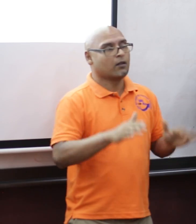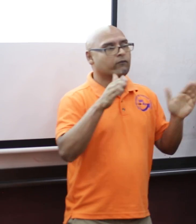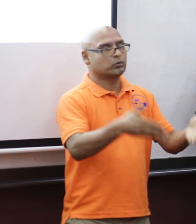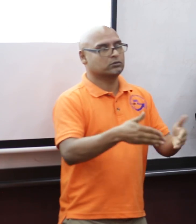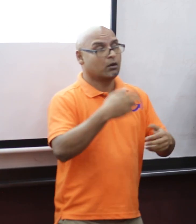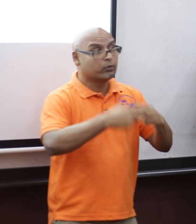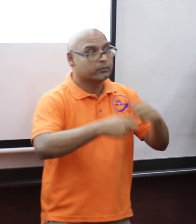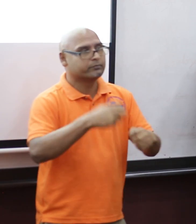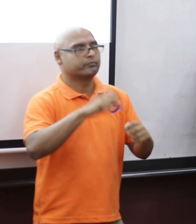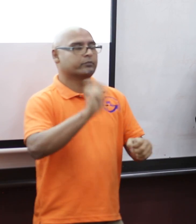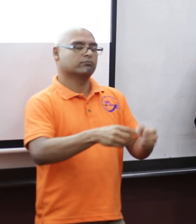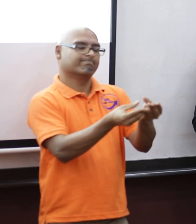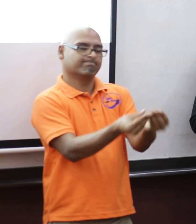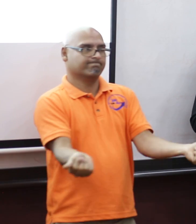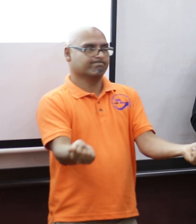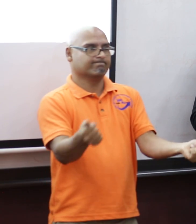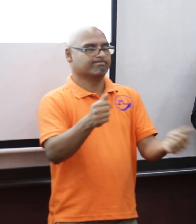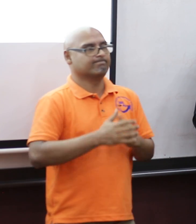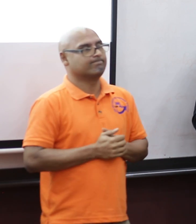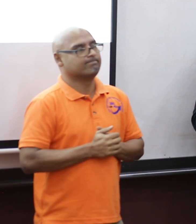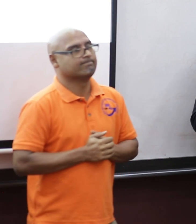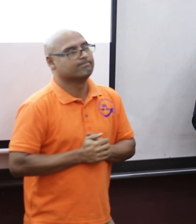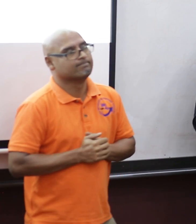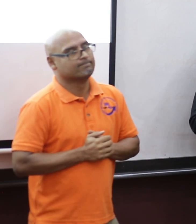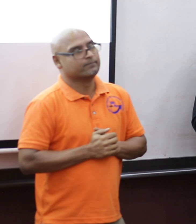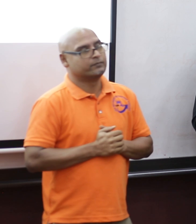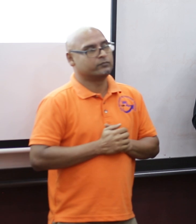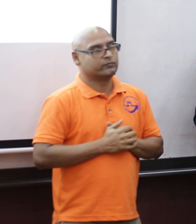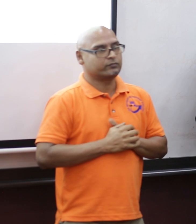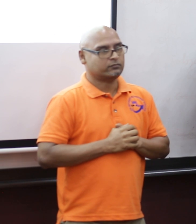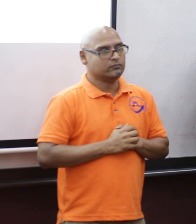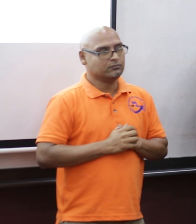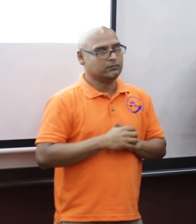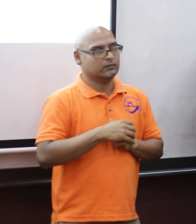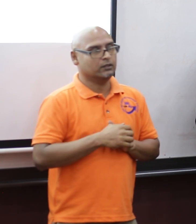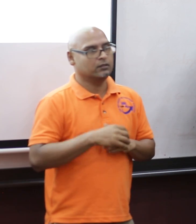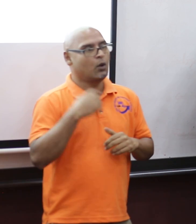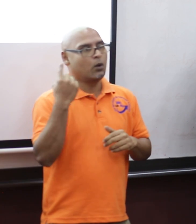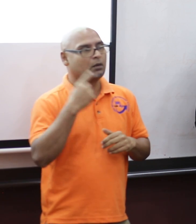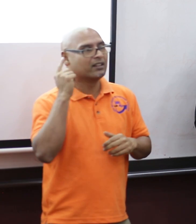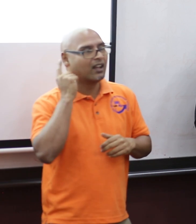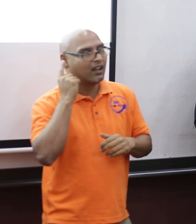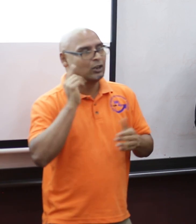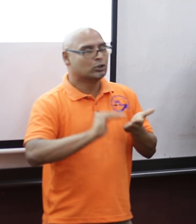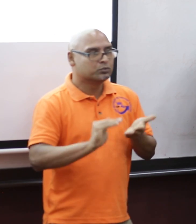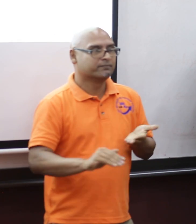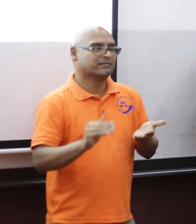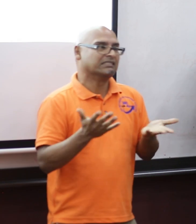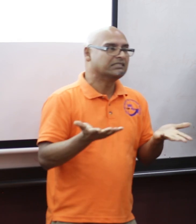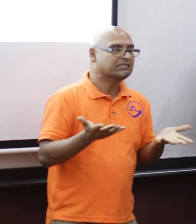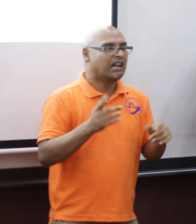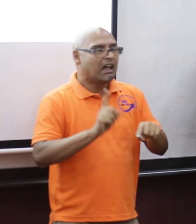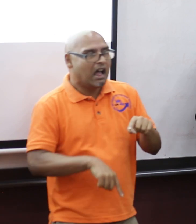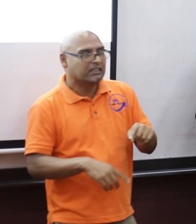of excuses. I mean, I hear it all the time. And it's kind of difficult for every time you try to come up with something that you see